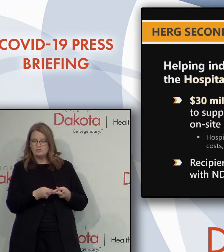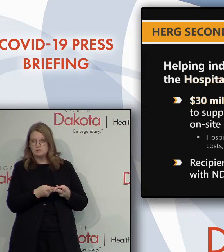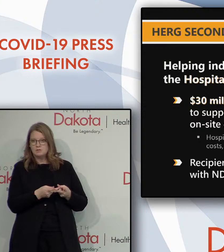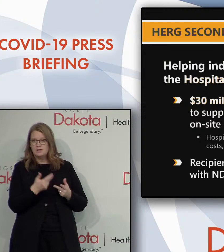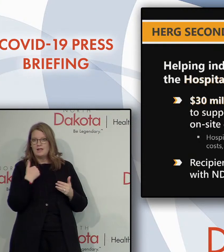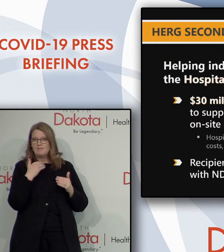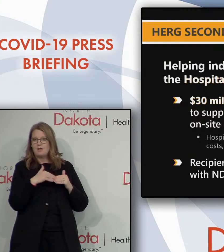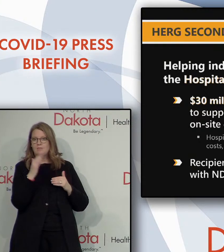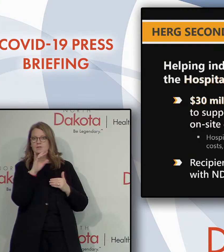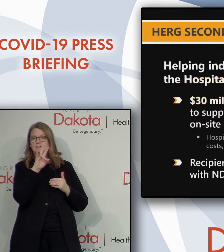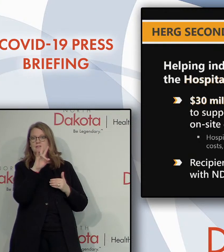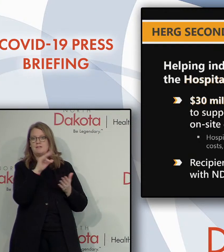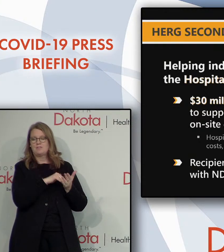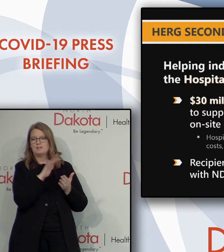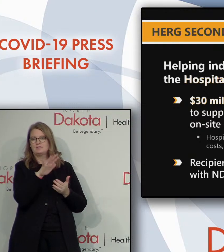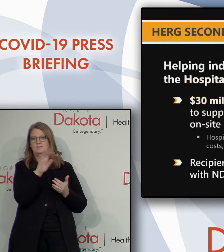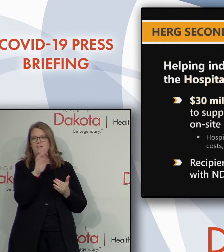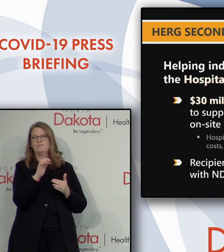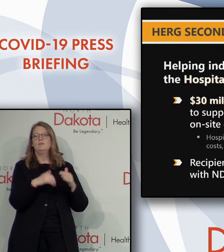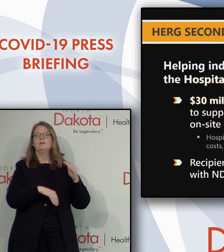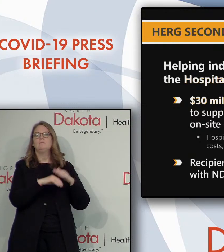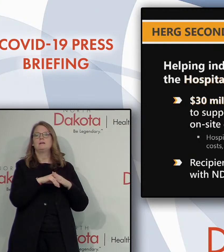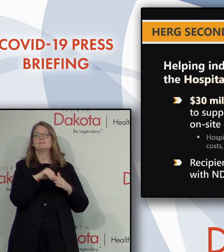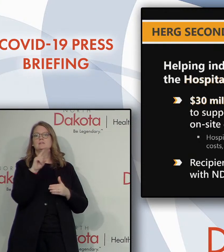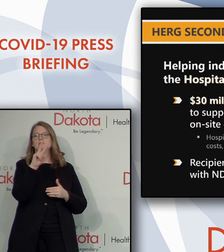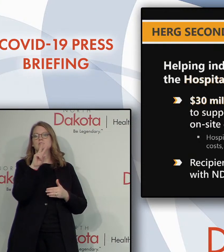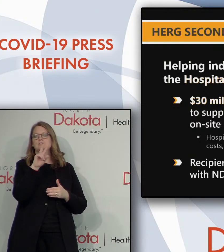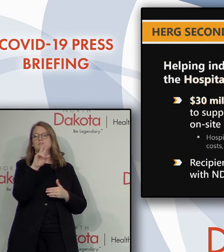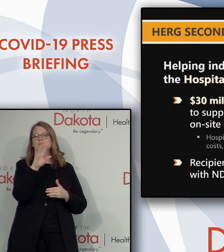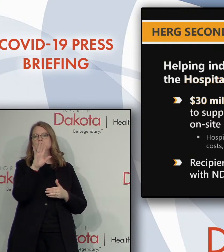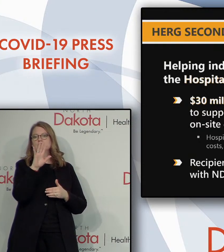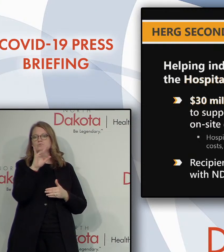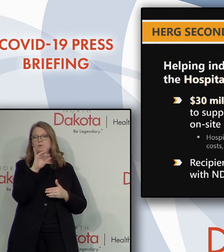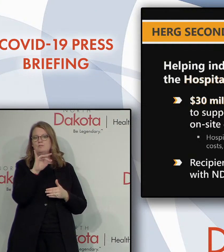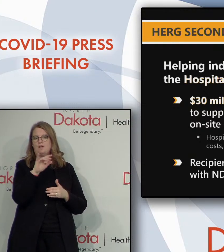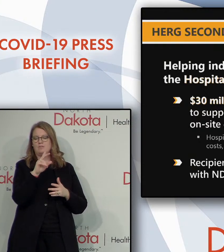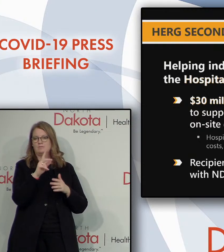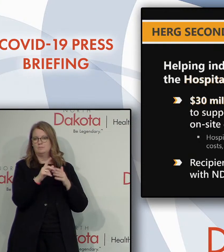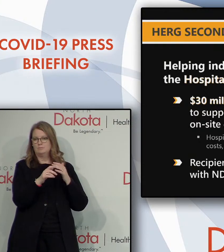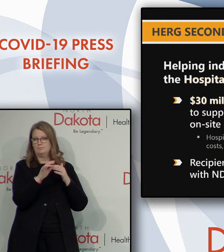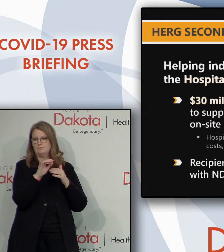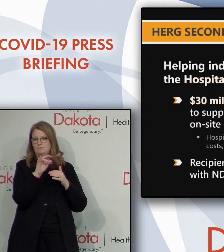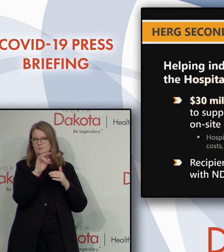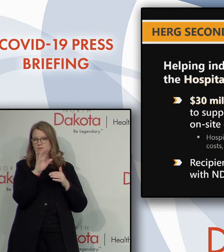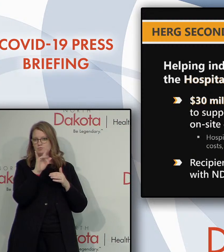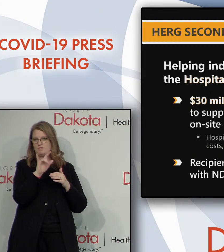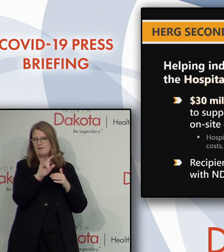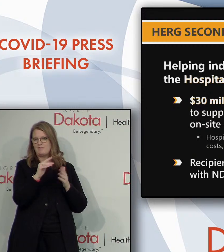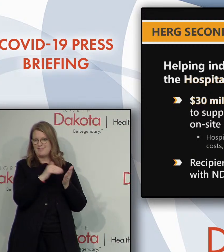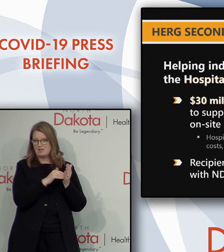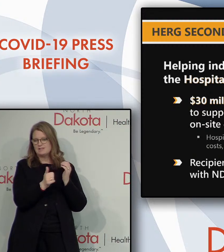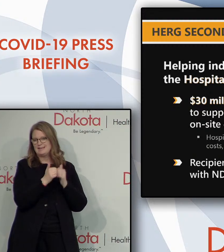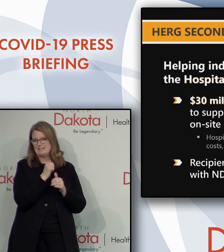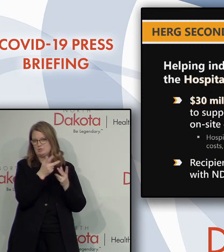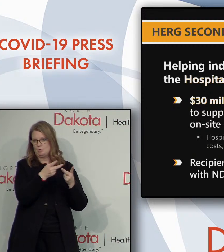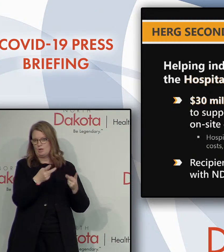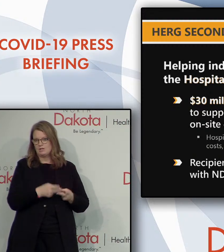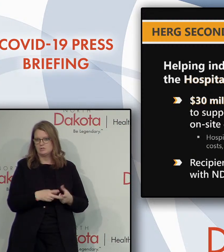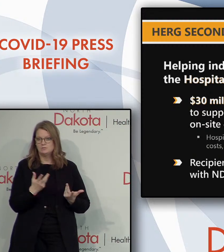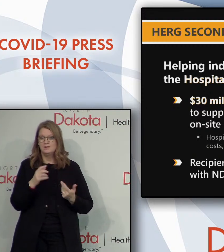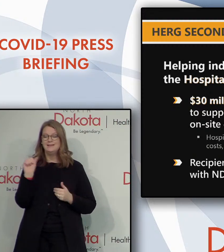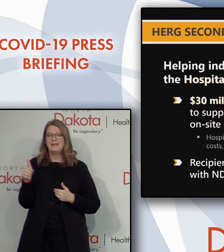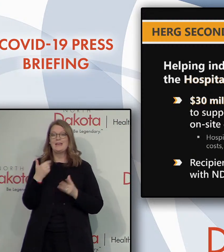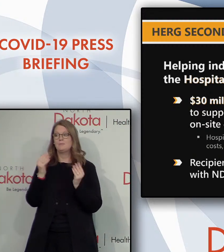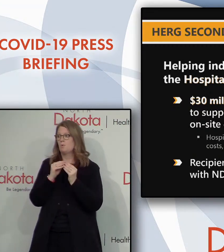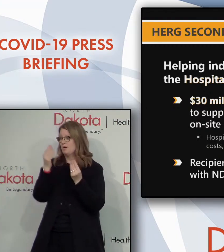receive up to $75,000, with a maximum of $25K per location. Any additional information about grant